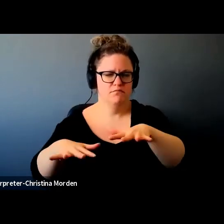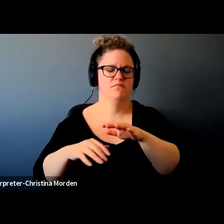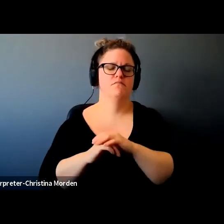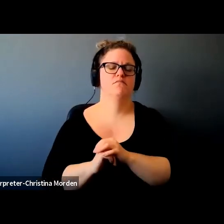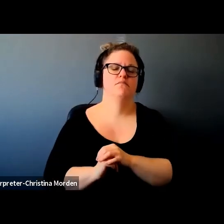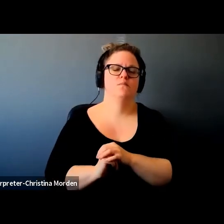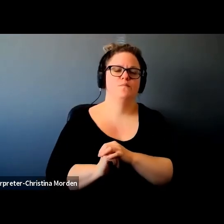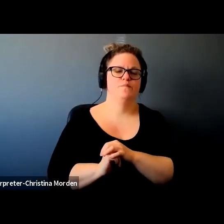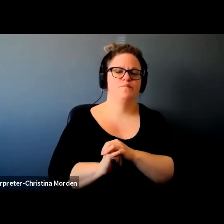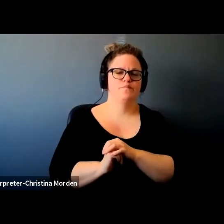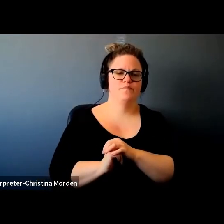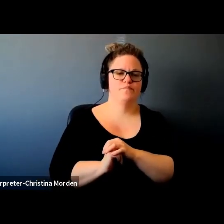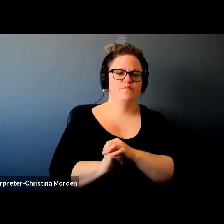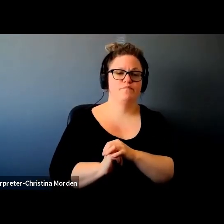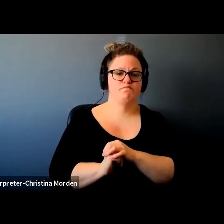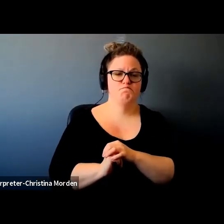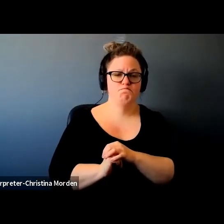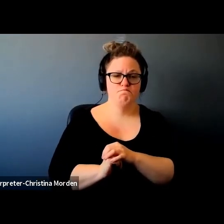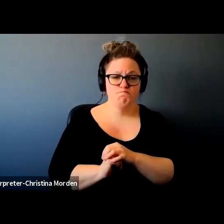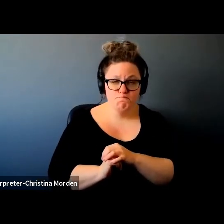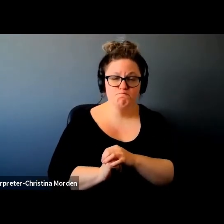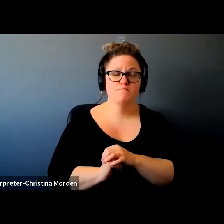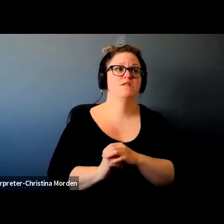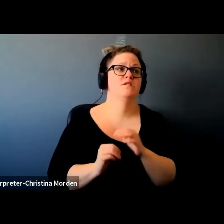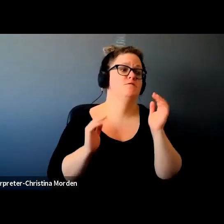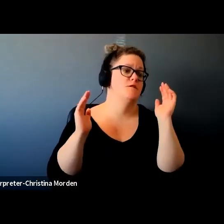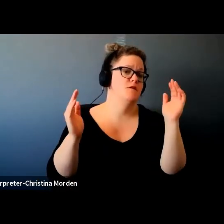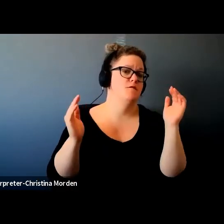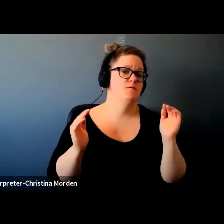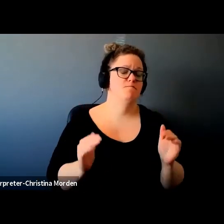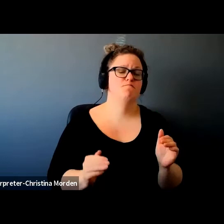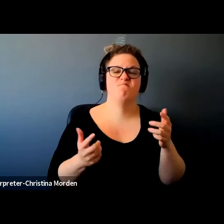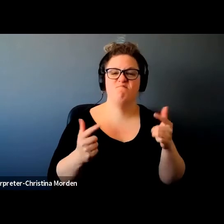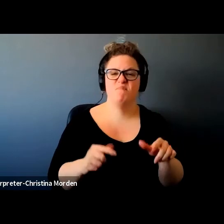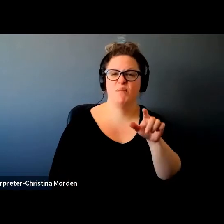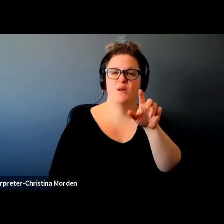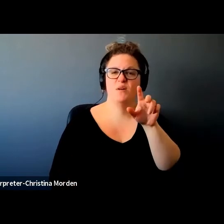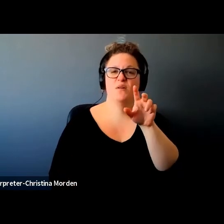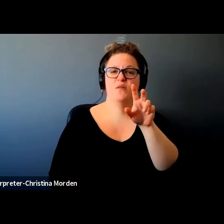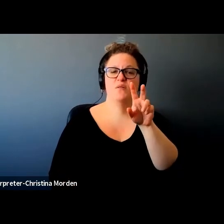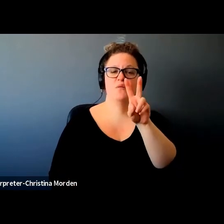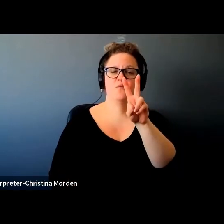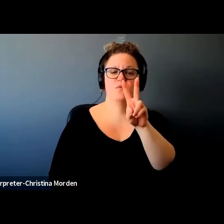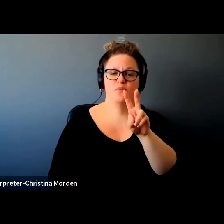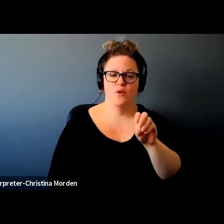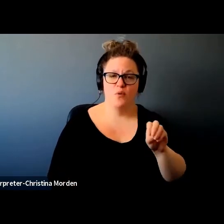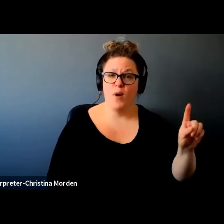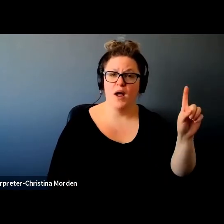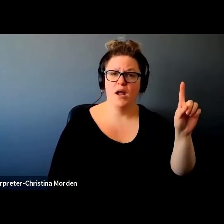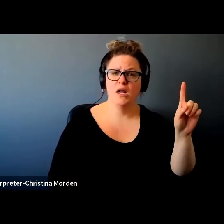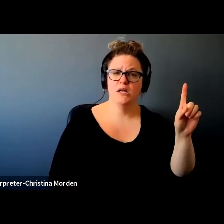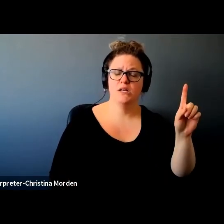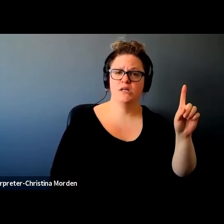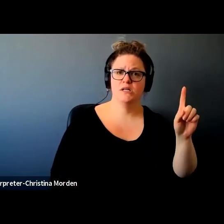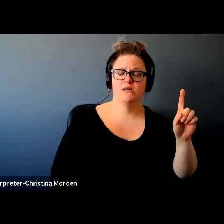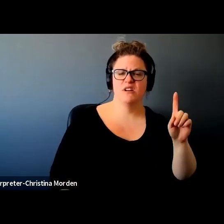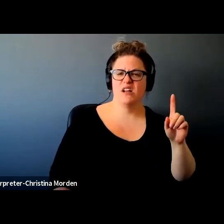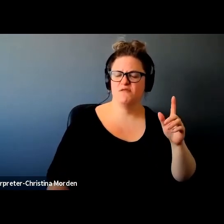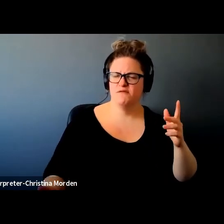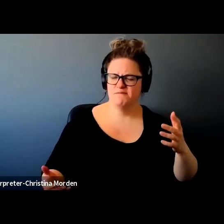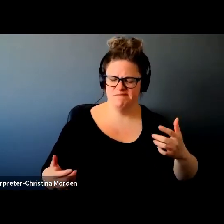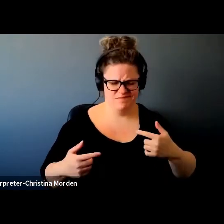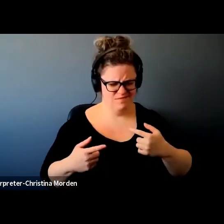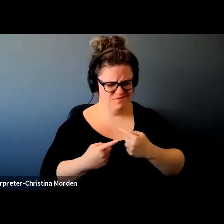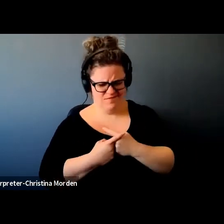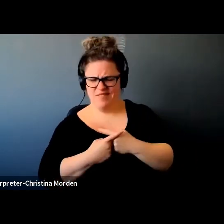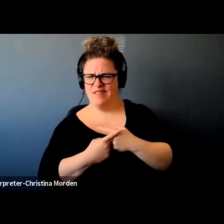career. And then in 2001, I sort of had a crisis. I was really tired of the grind of the film industry. It's a